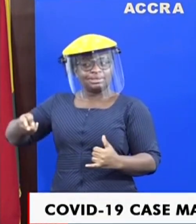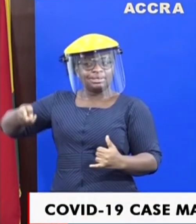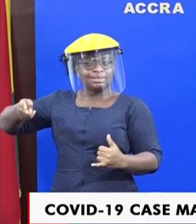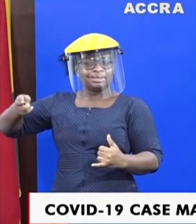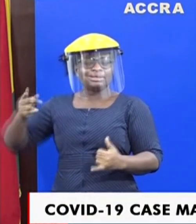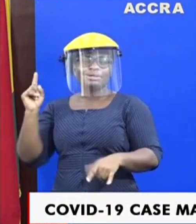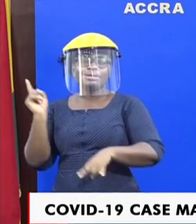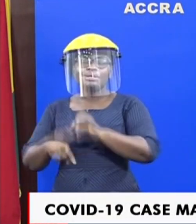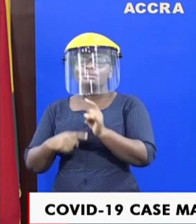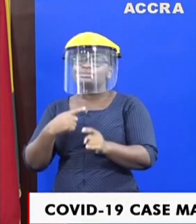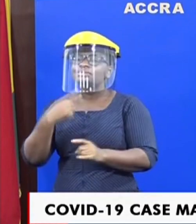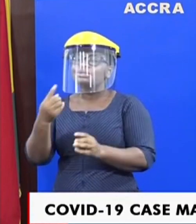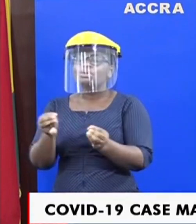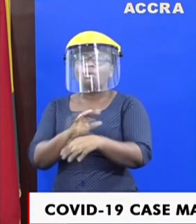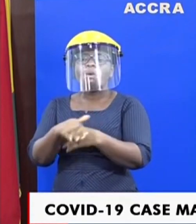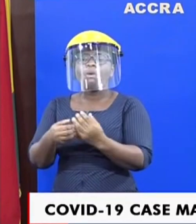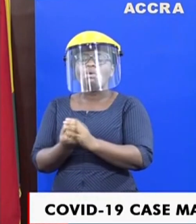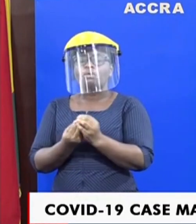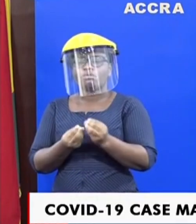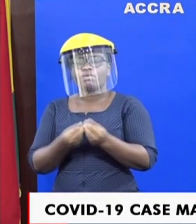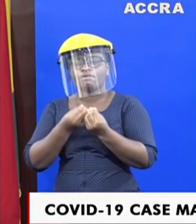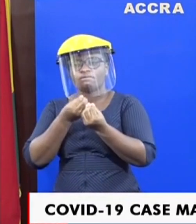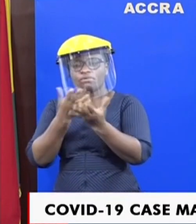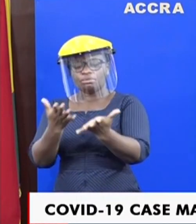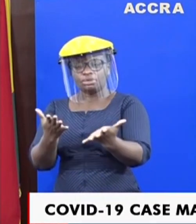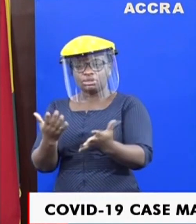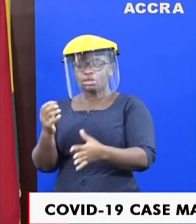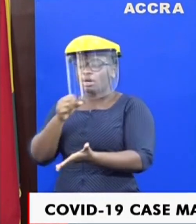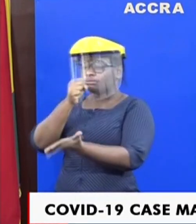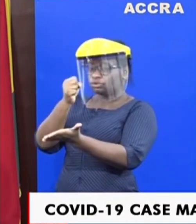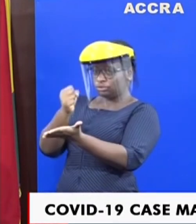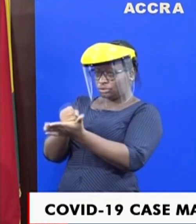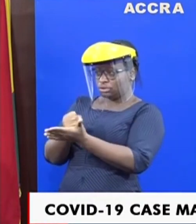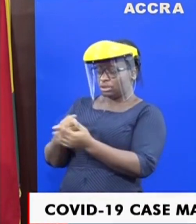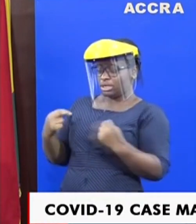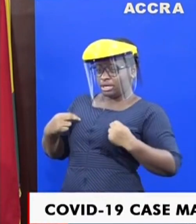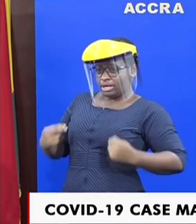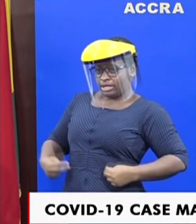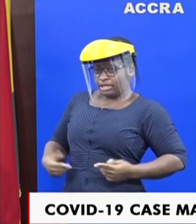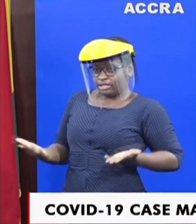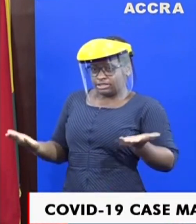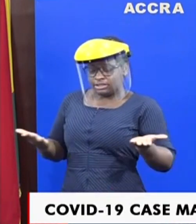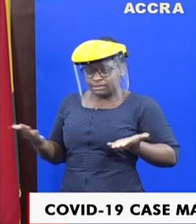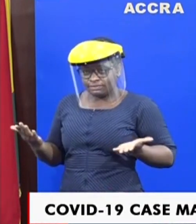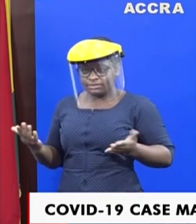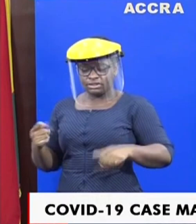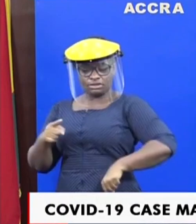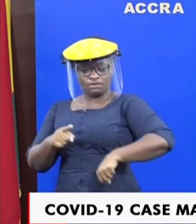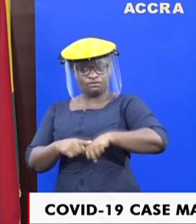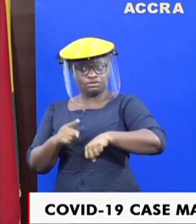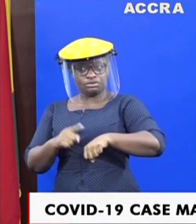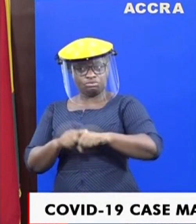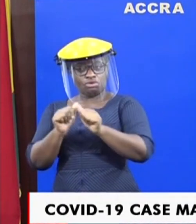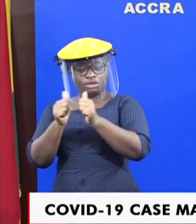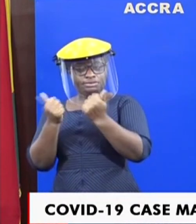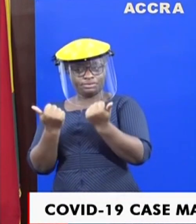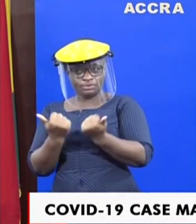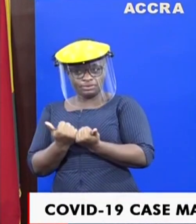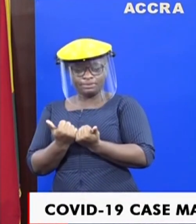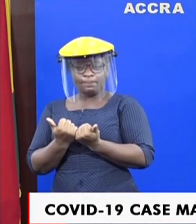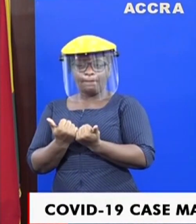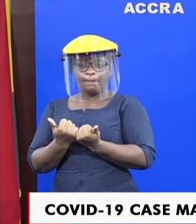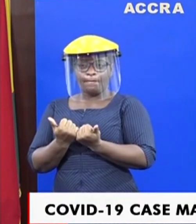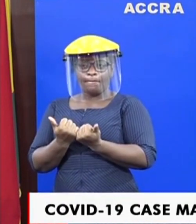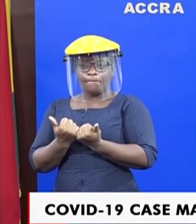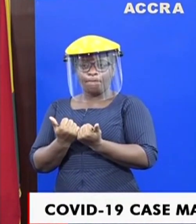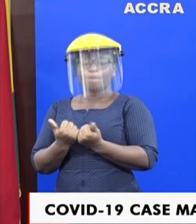be outlining all of those details. I'm sure the Ghana Health Service and the Ghana Football Association, etc.,